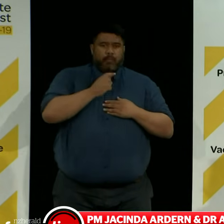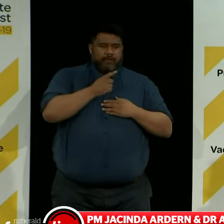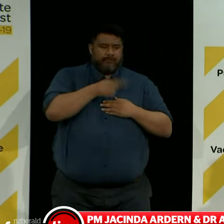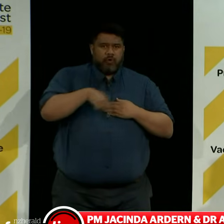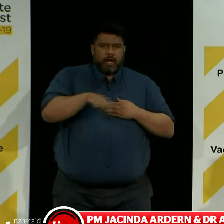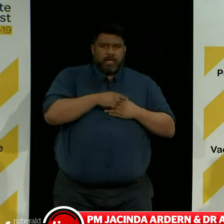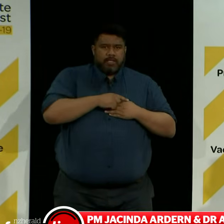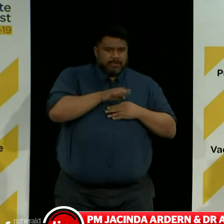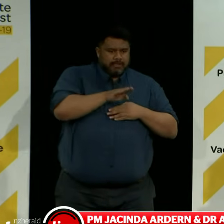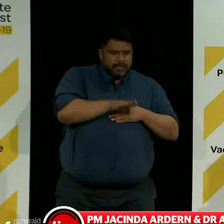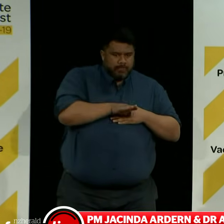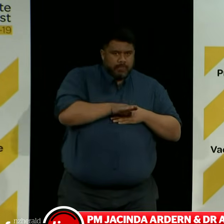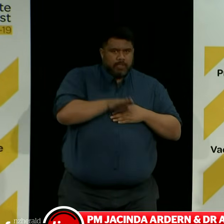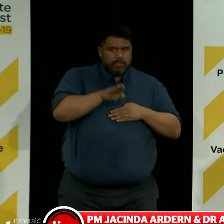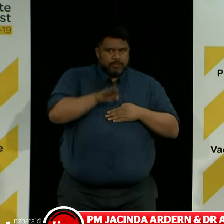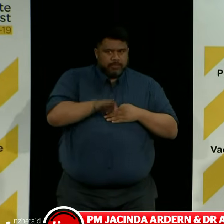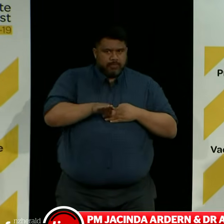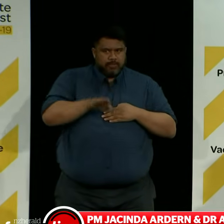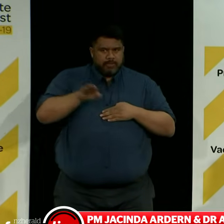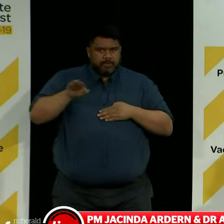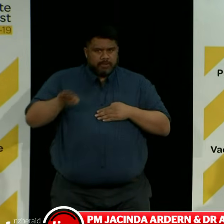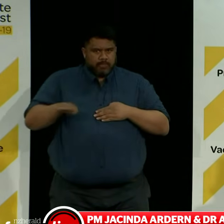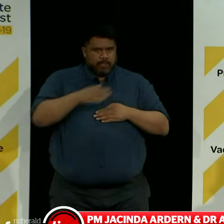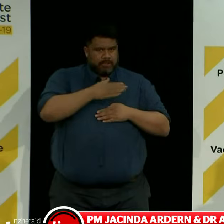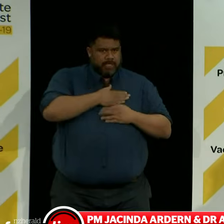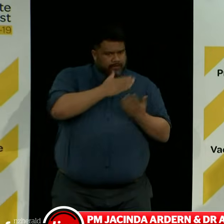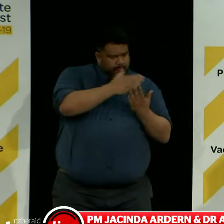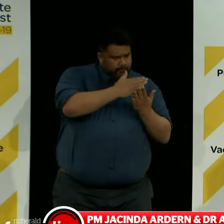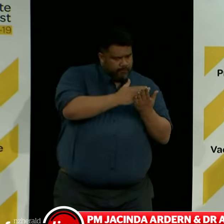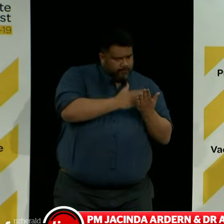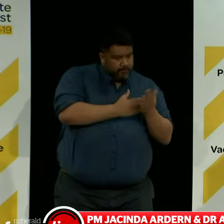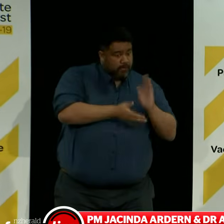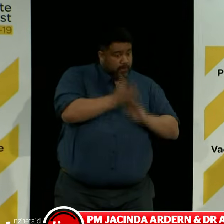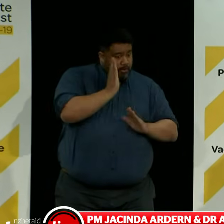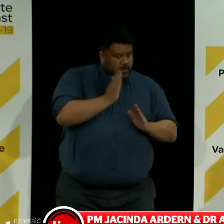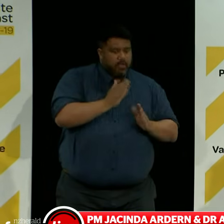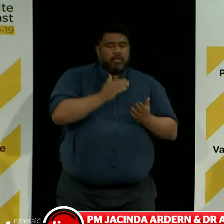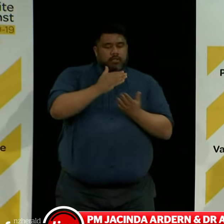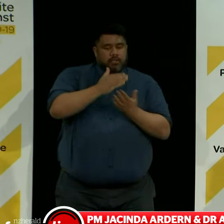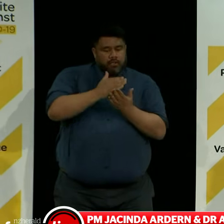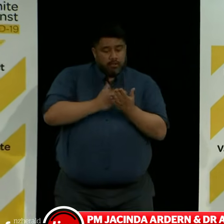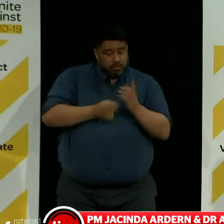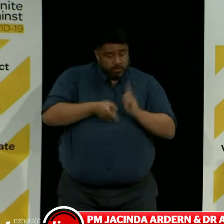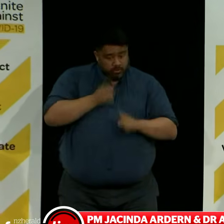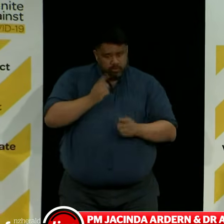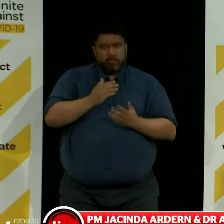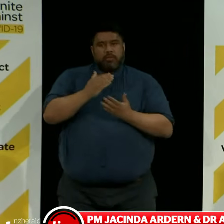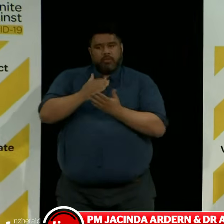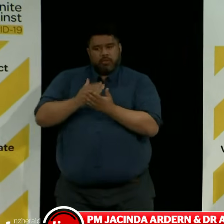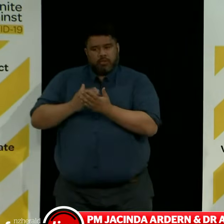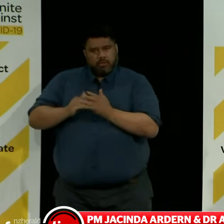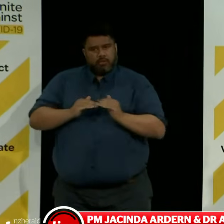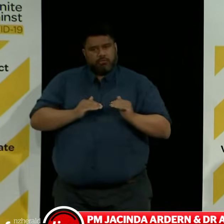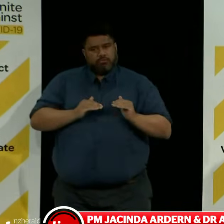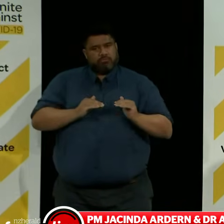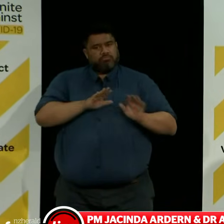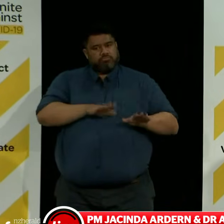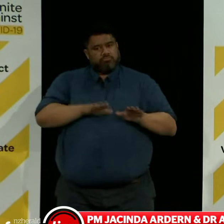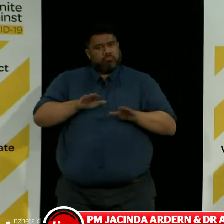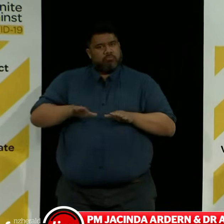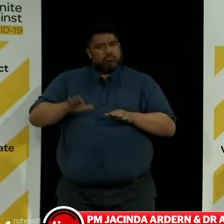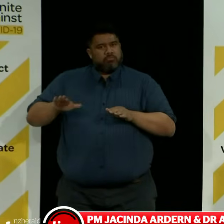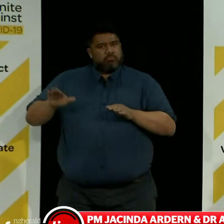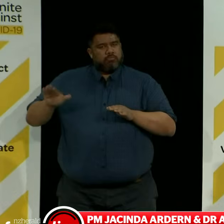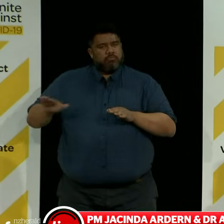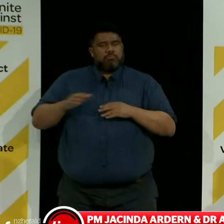and stepwise and doing it safely. Yeah. As our vaccination rate goes up, that helps, and it's already helping, as the Prime Minister